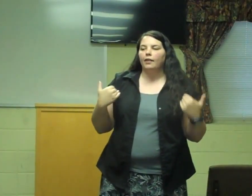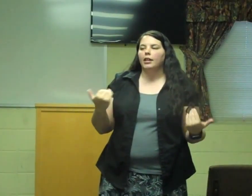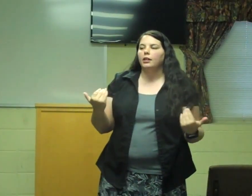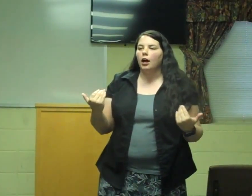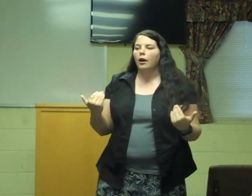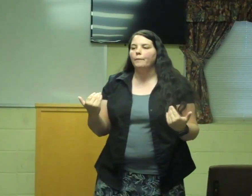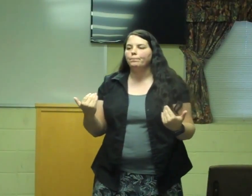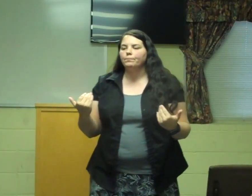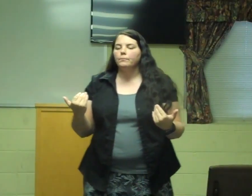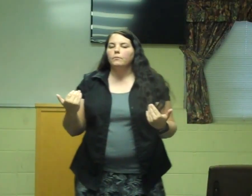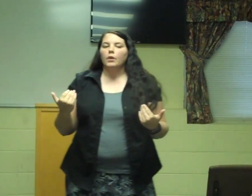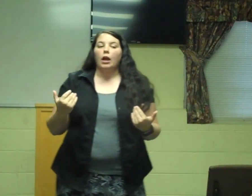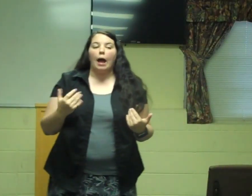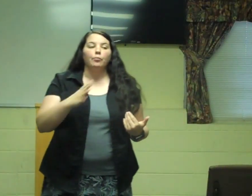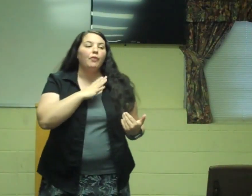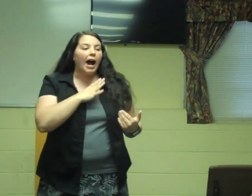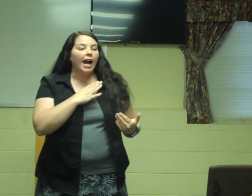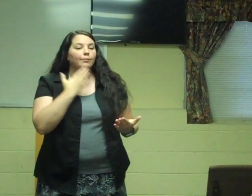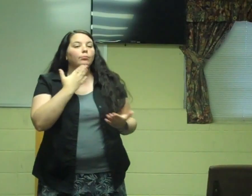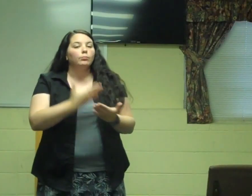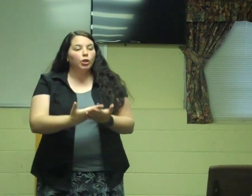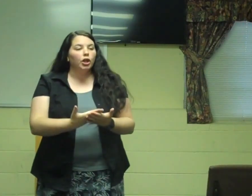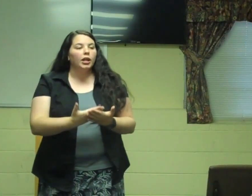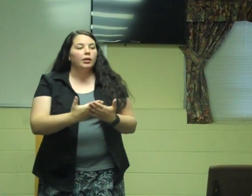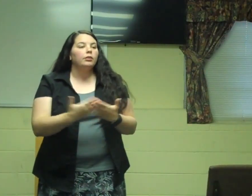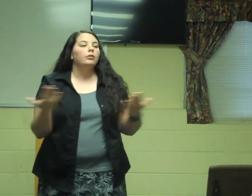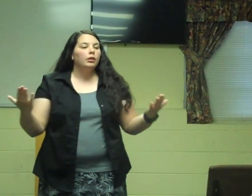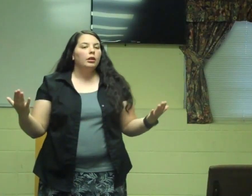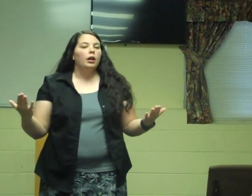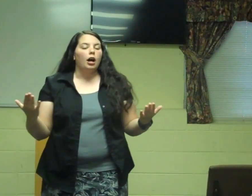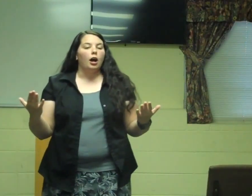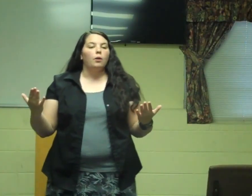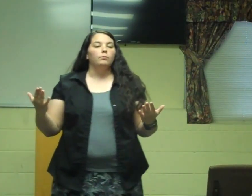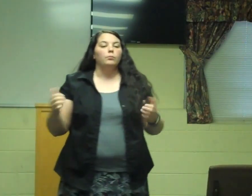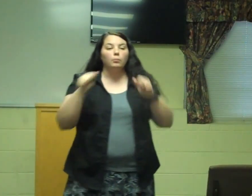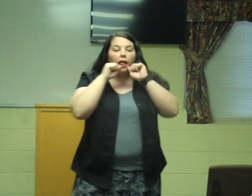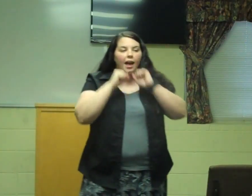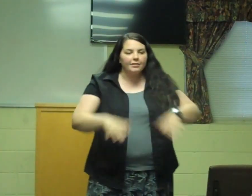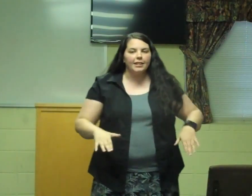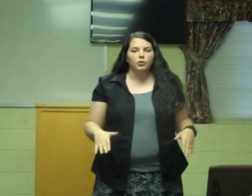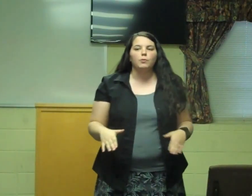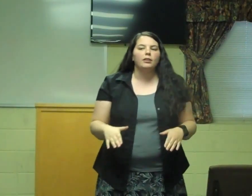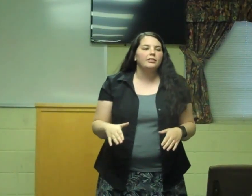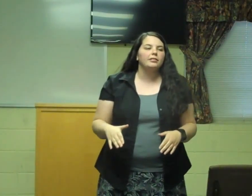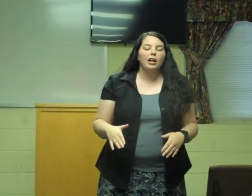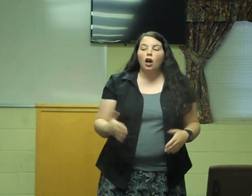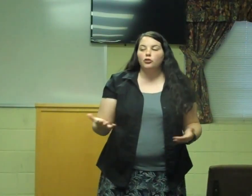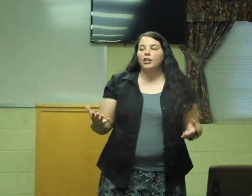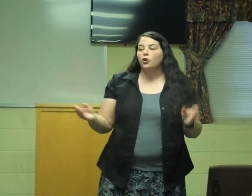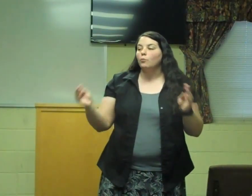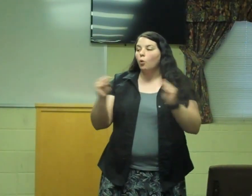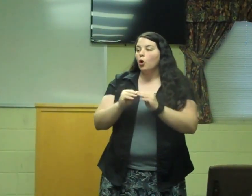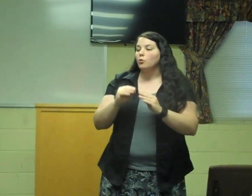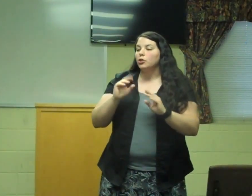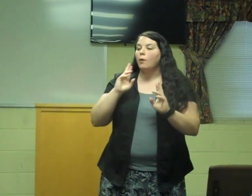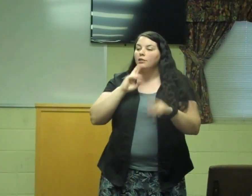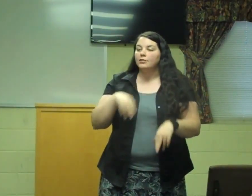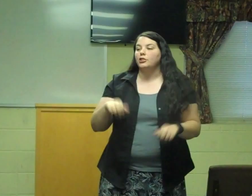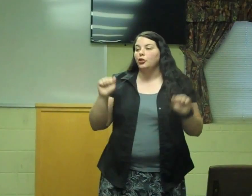like I'm fine, good, blessed as responses. So these are more responses that you